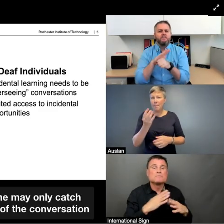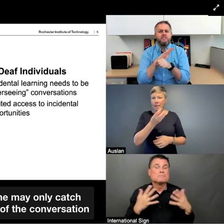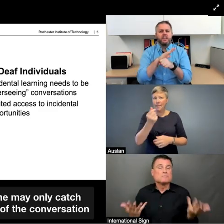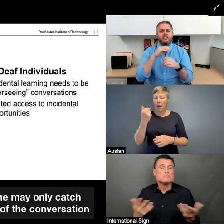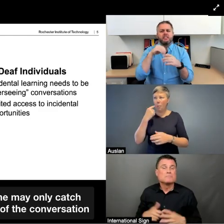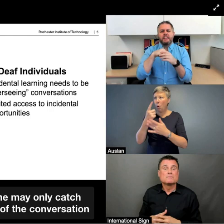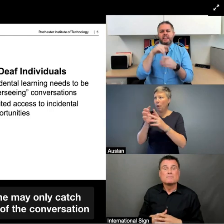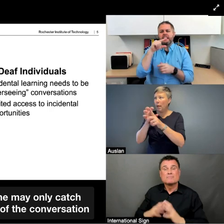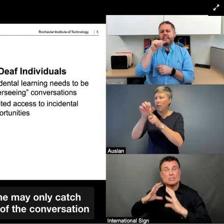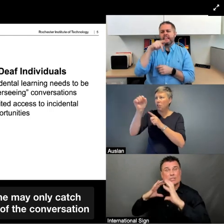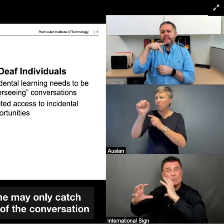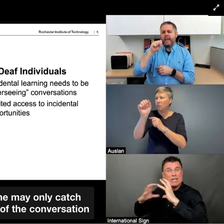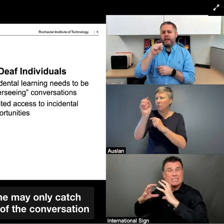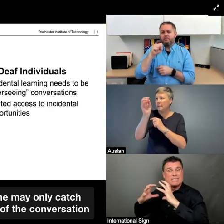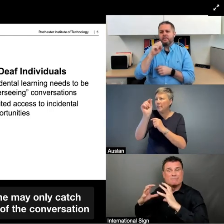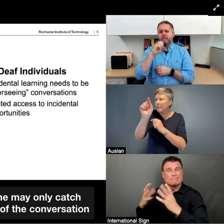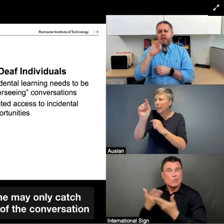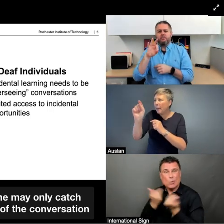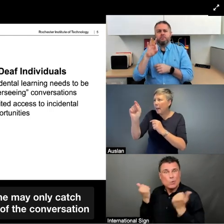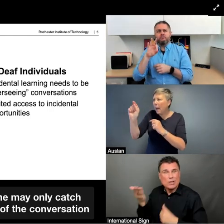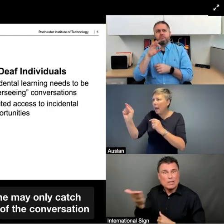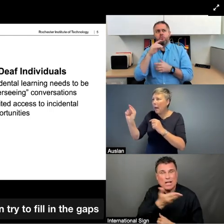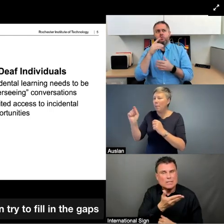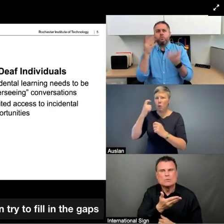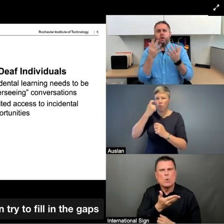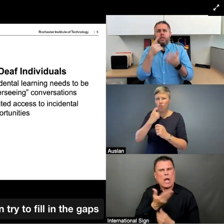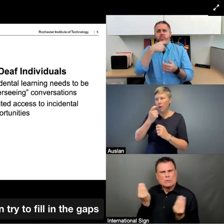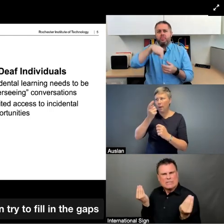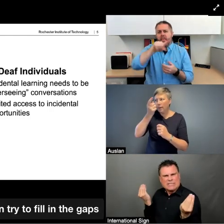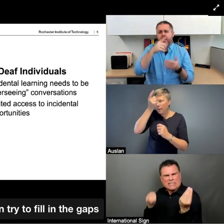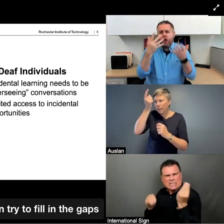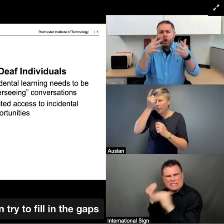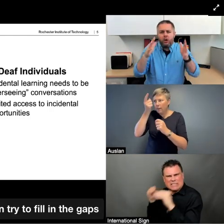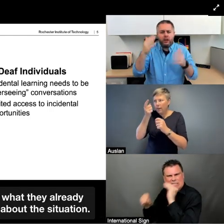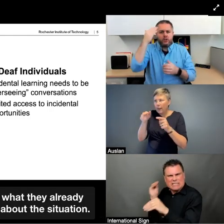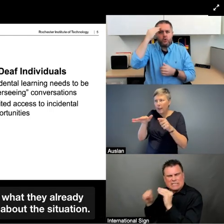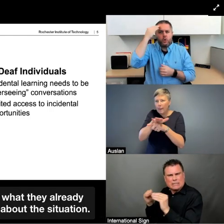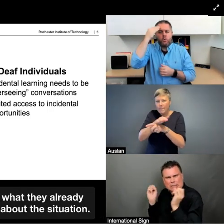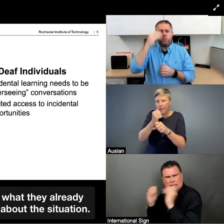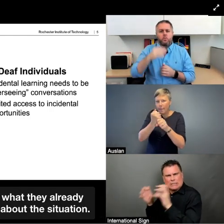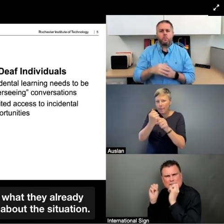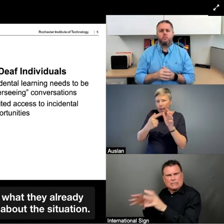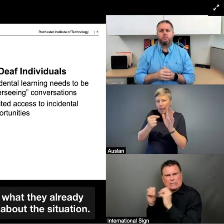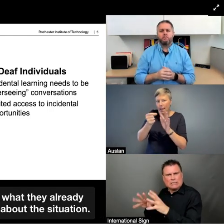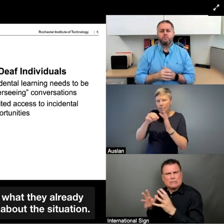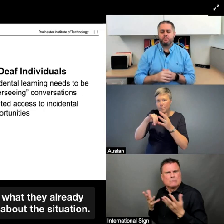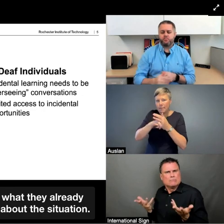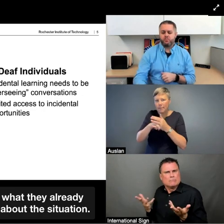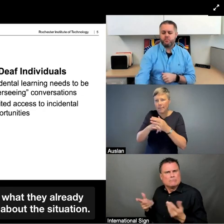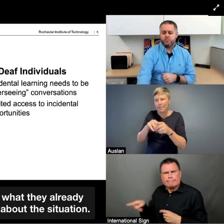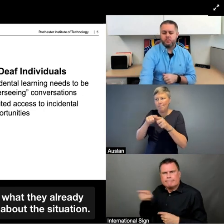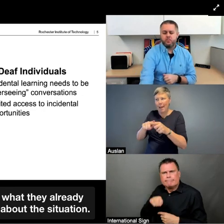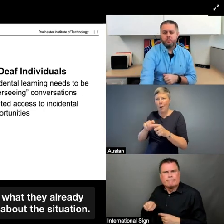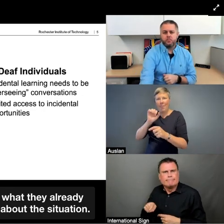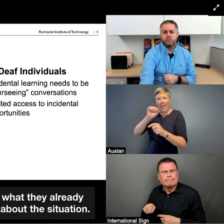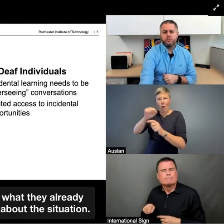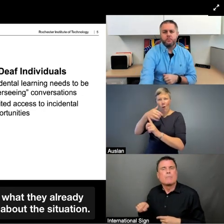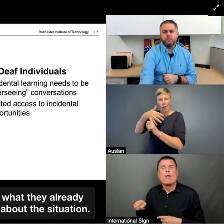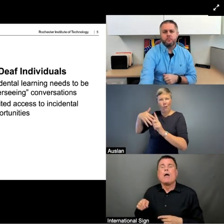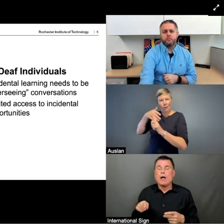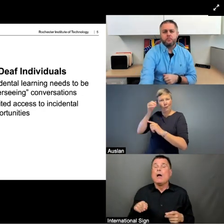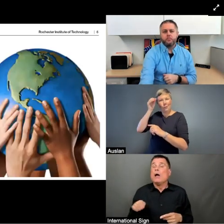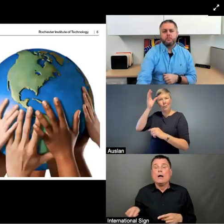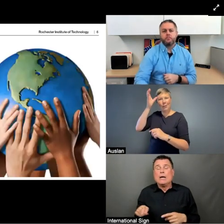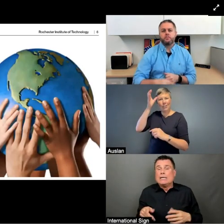Some may only catch parts of the conversation and then try to fill in the gaps with what they already know about the